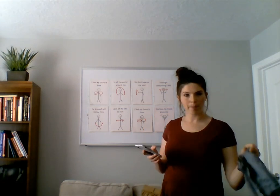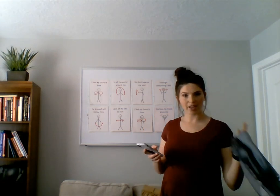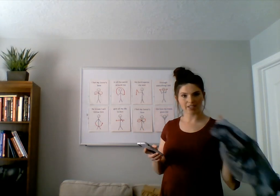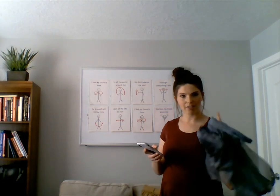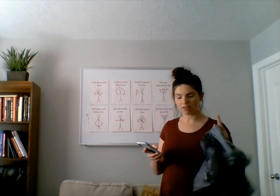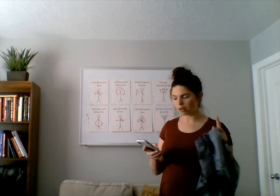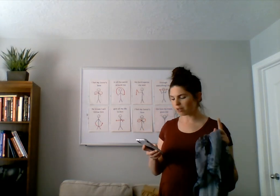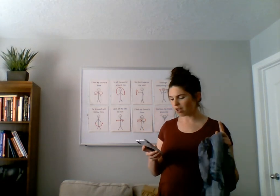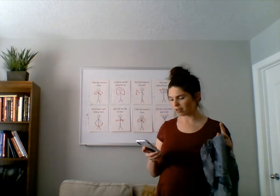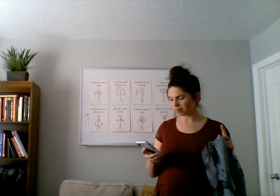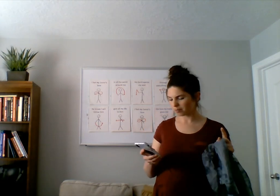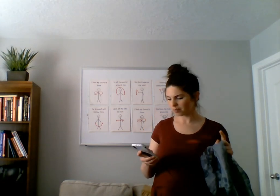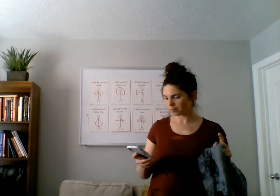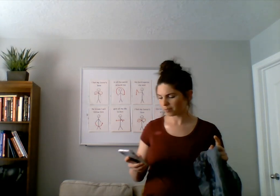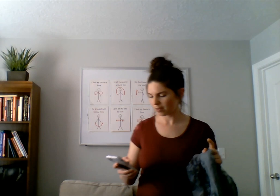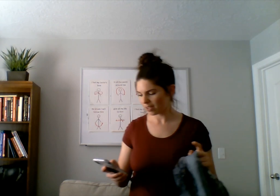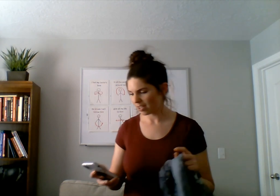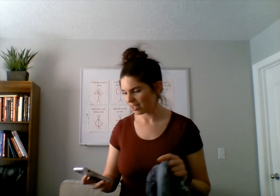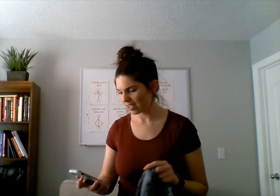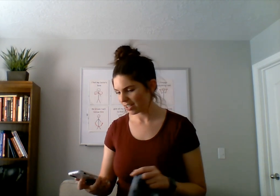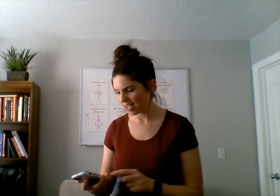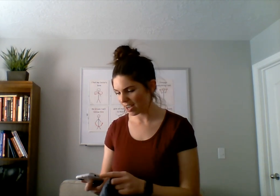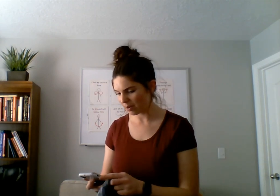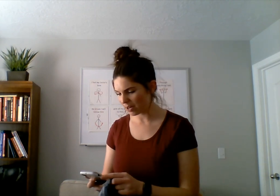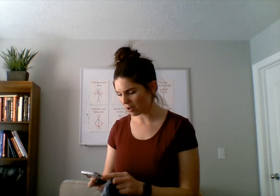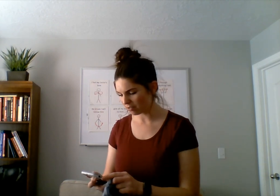But follow along. Okay, here we go.